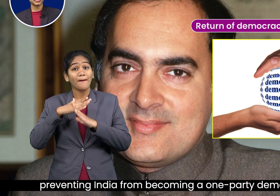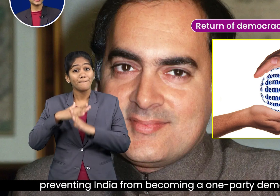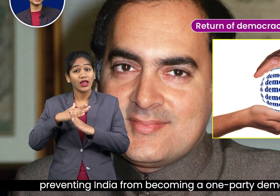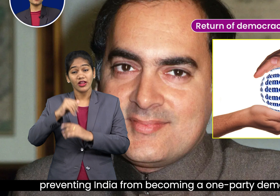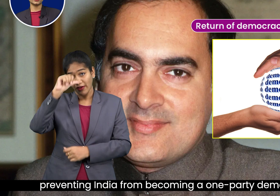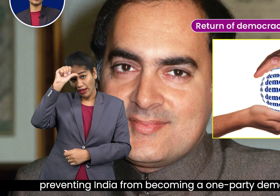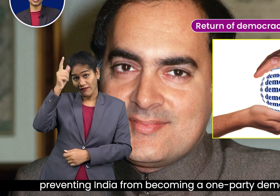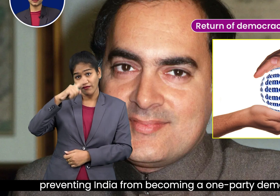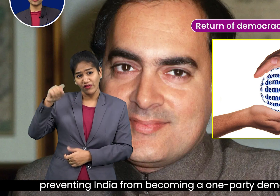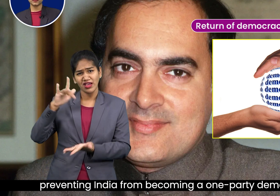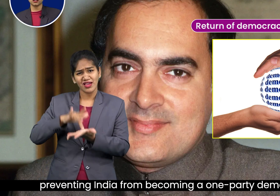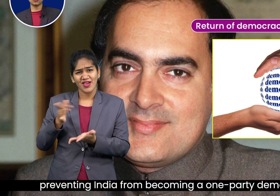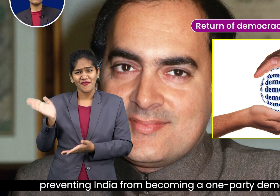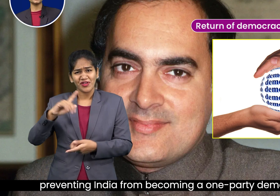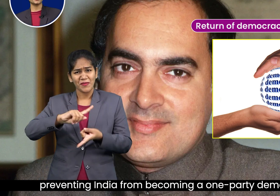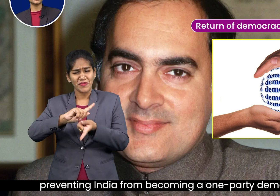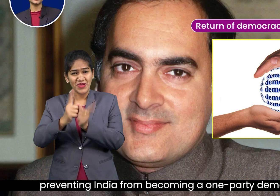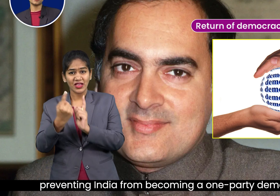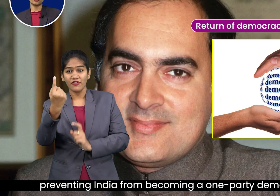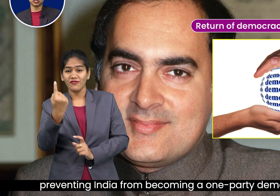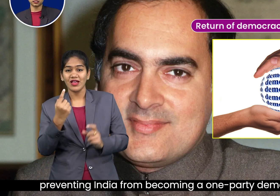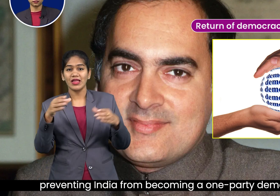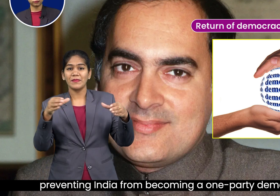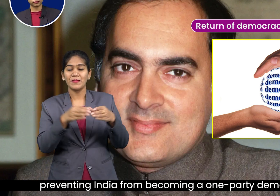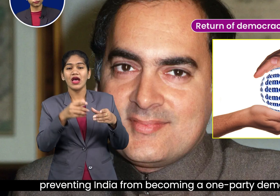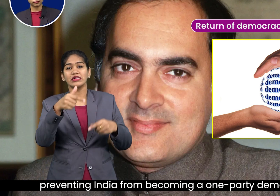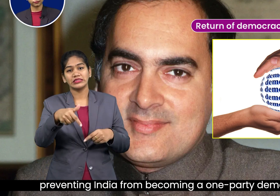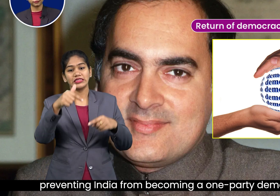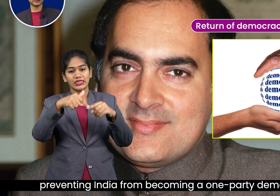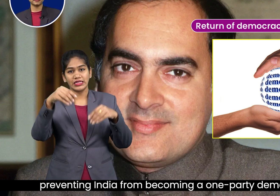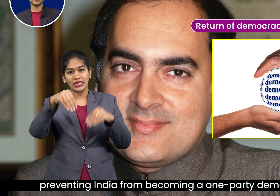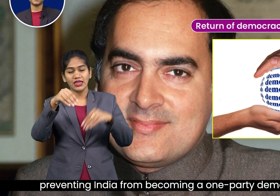preventing India from becoming a one-party democracy.